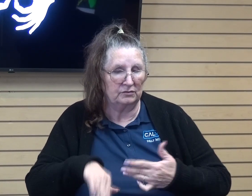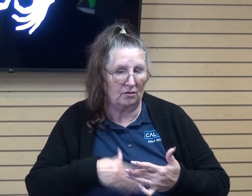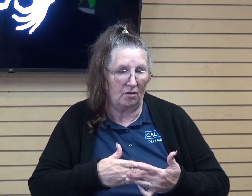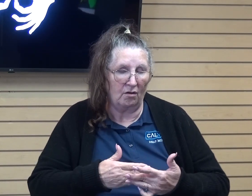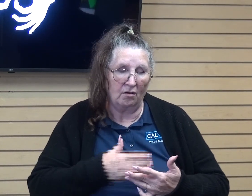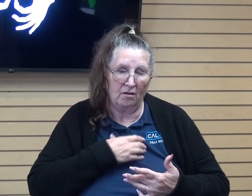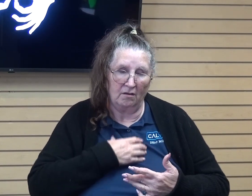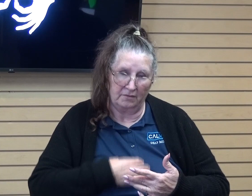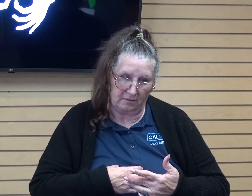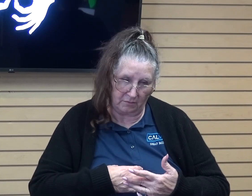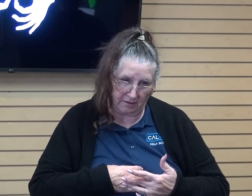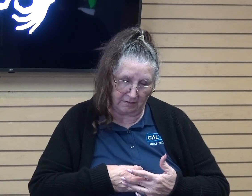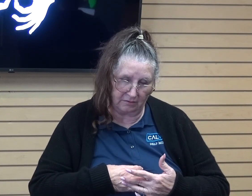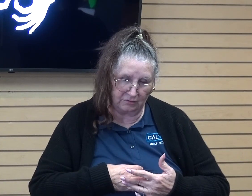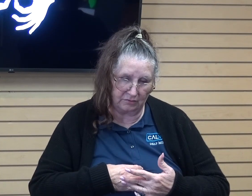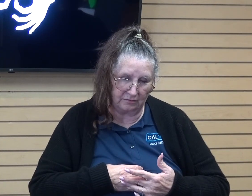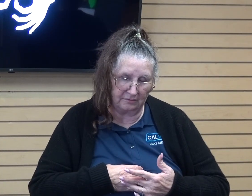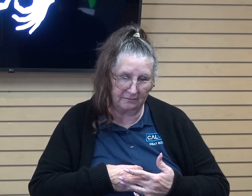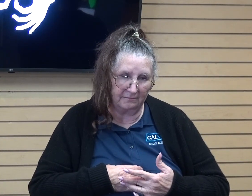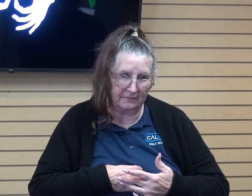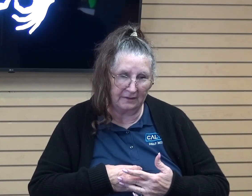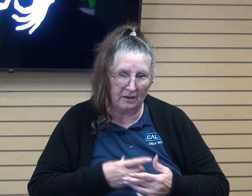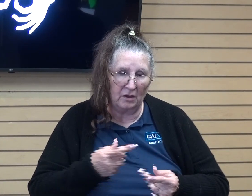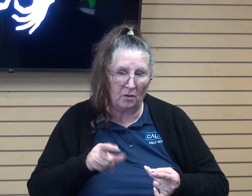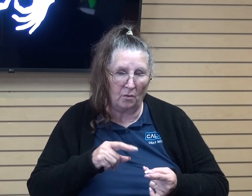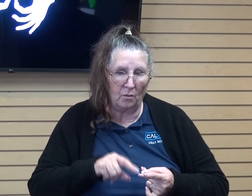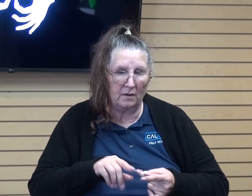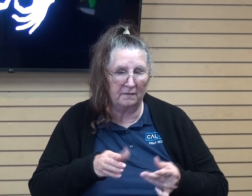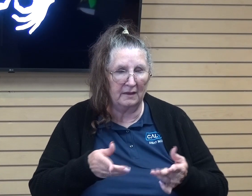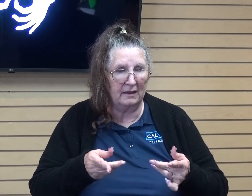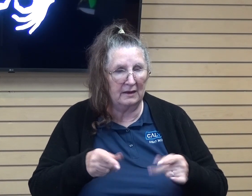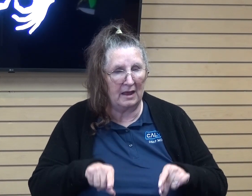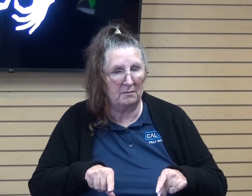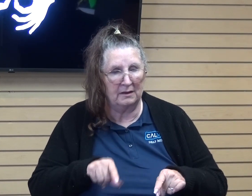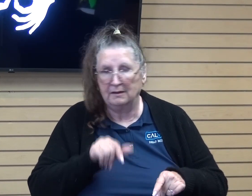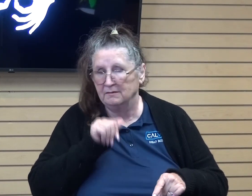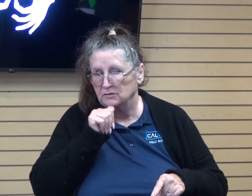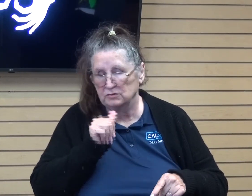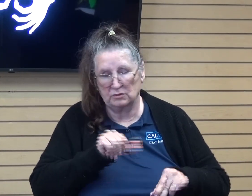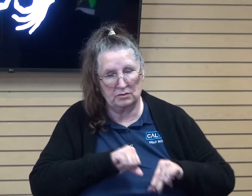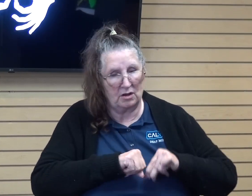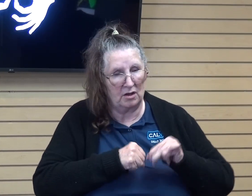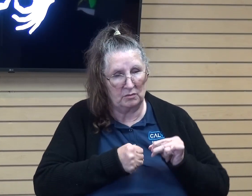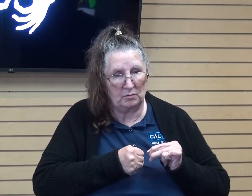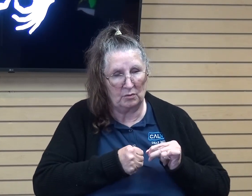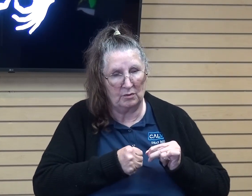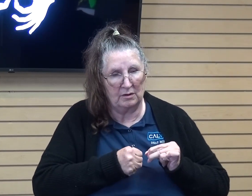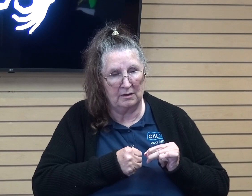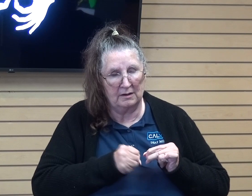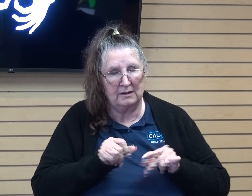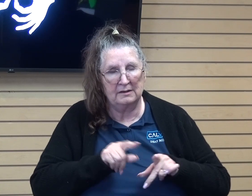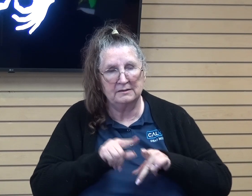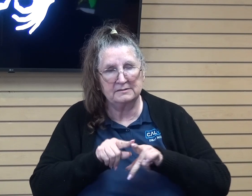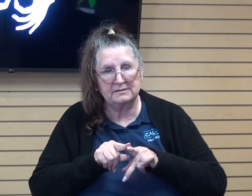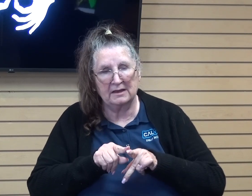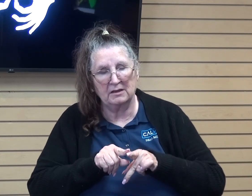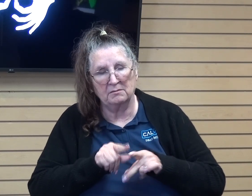hearts, as well as when that happens, they shouldn't mourn. Just as the Lord told Ezekiel, you shall